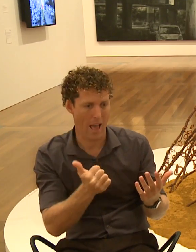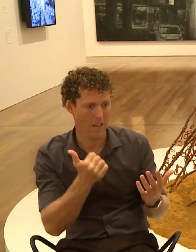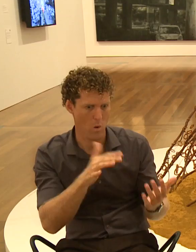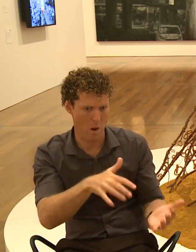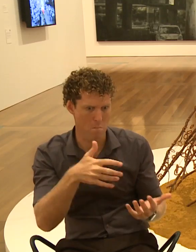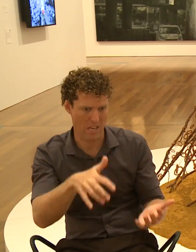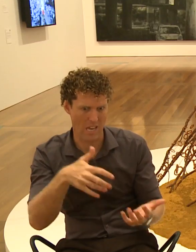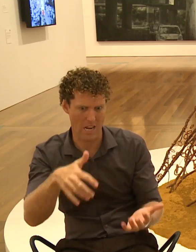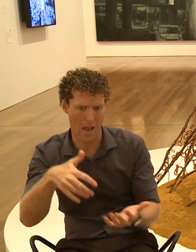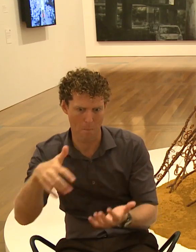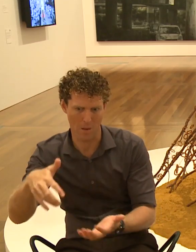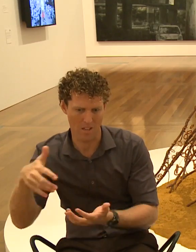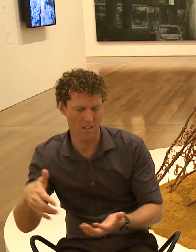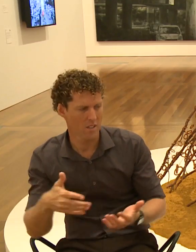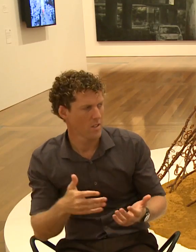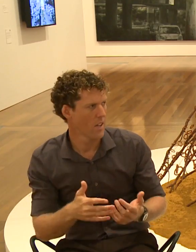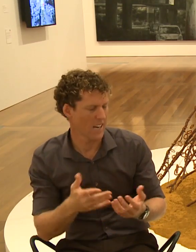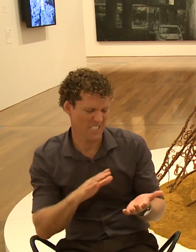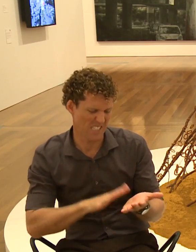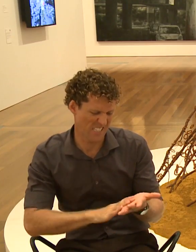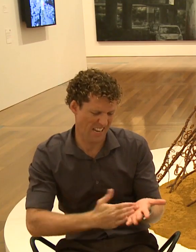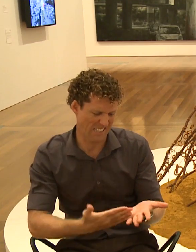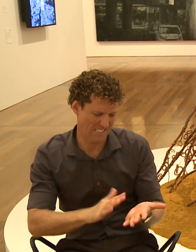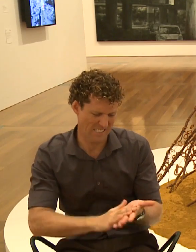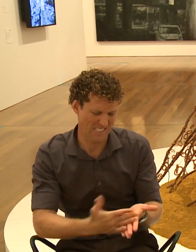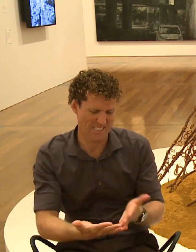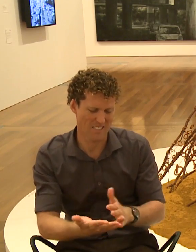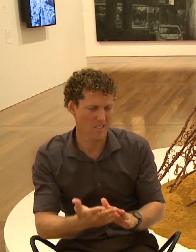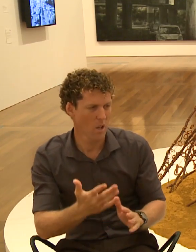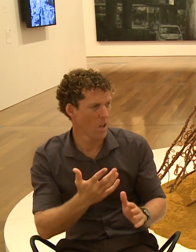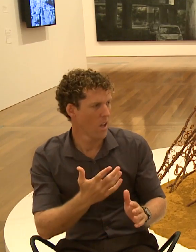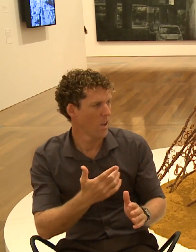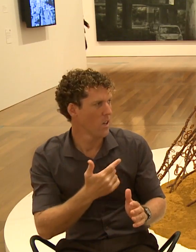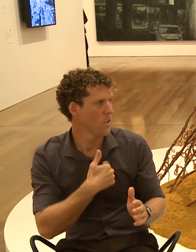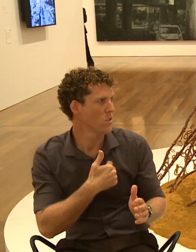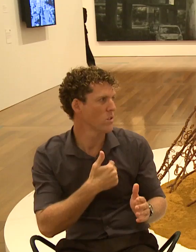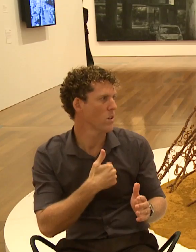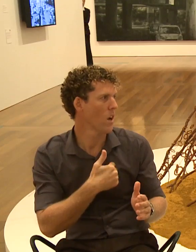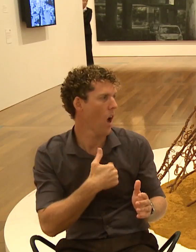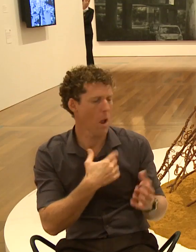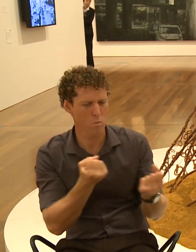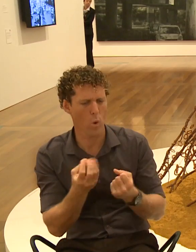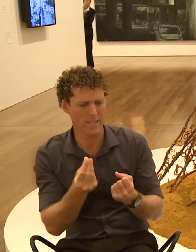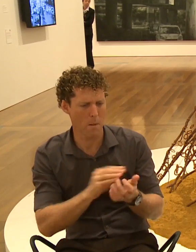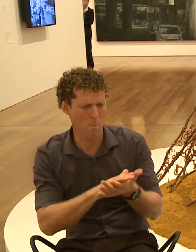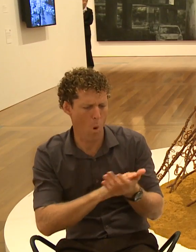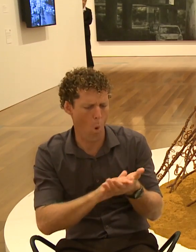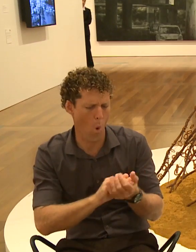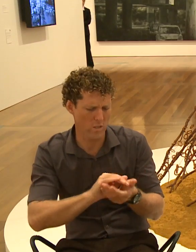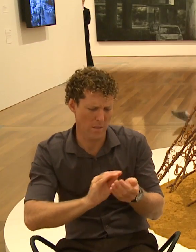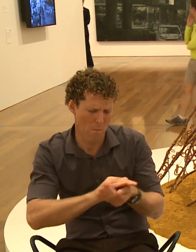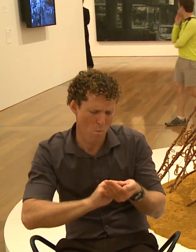when you're harvesting the Spinifex, and it just sticks to your hand all the time. I've bought a couple of balls of it down. You need to heat